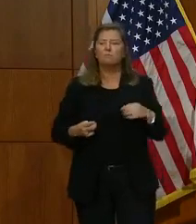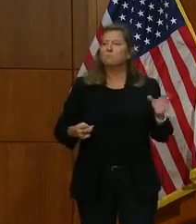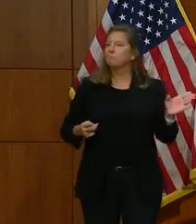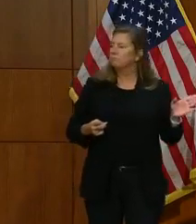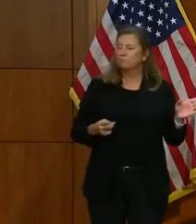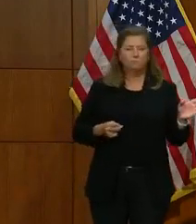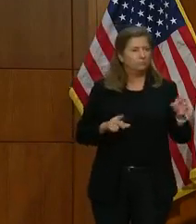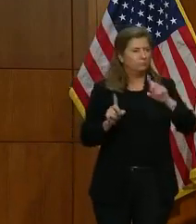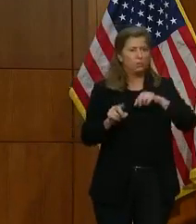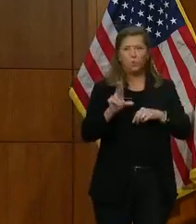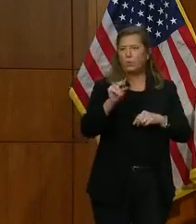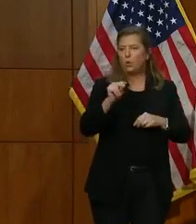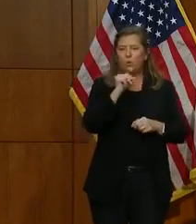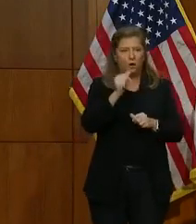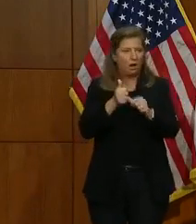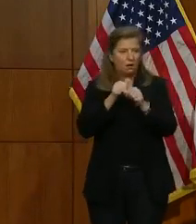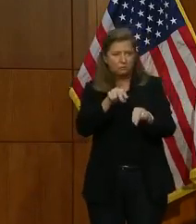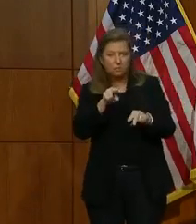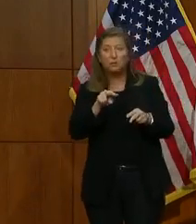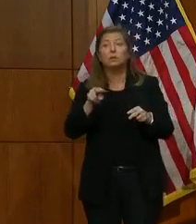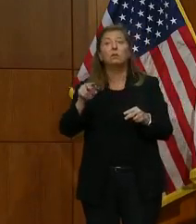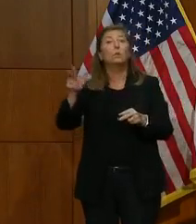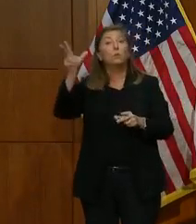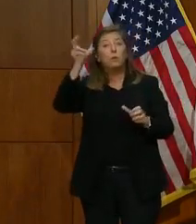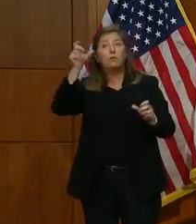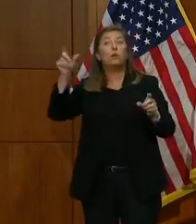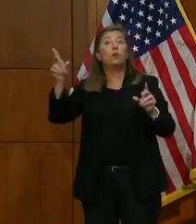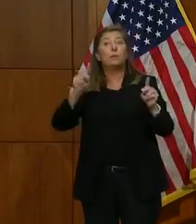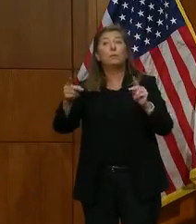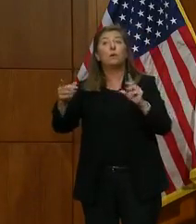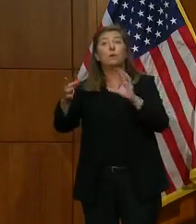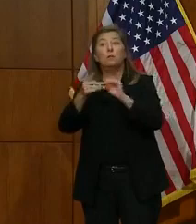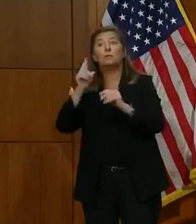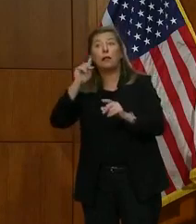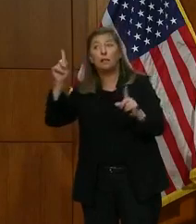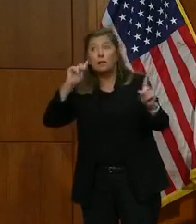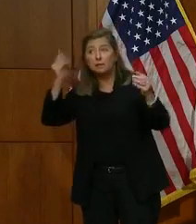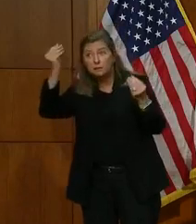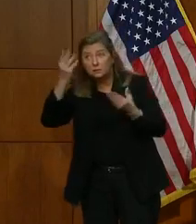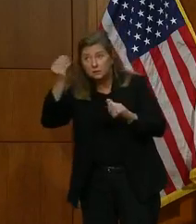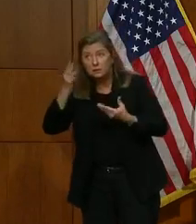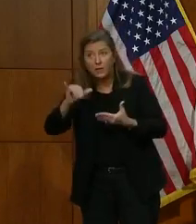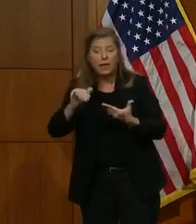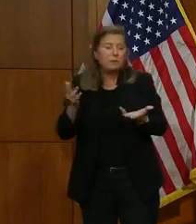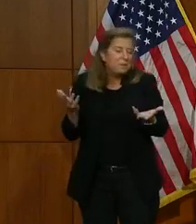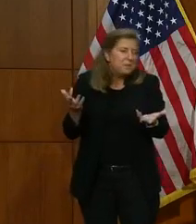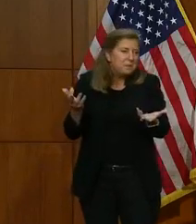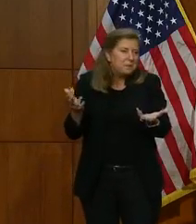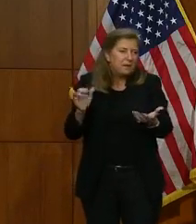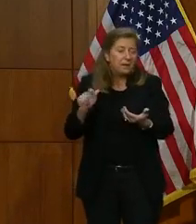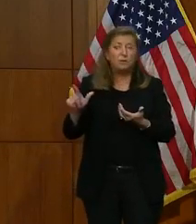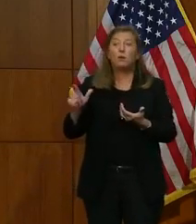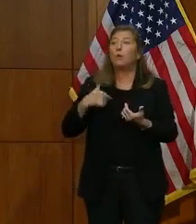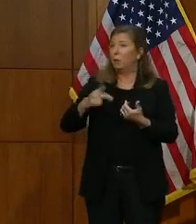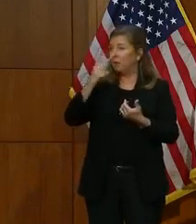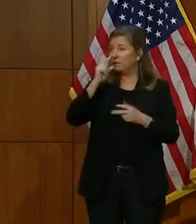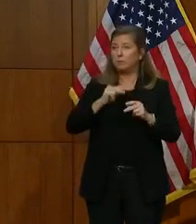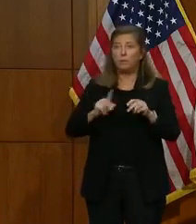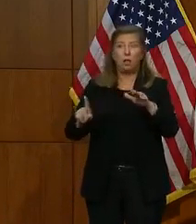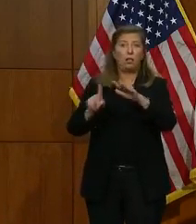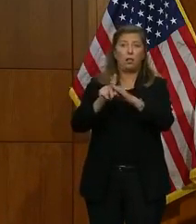track that. Anything we would have would be anecdotal. We have seen swift movement through the